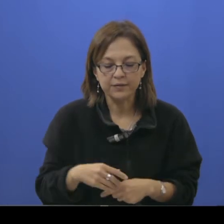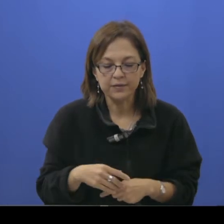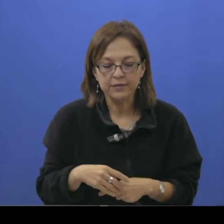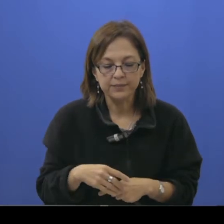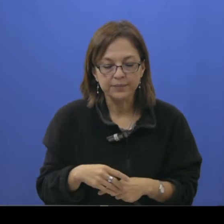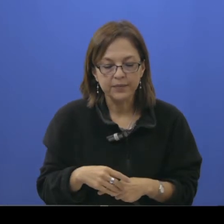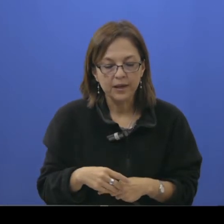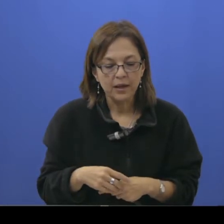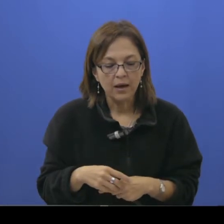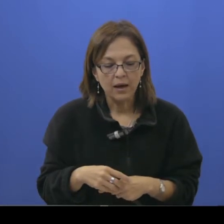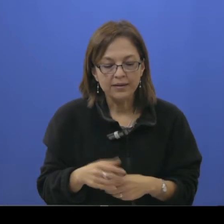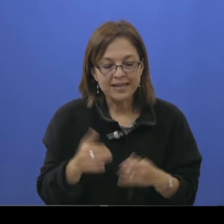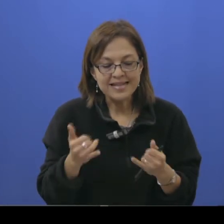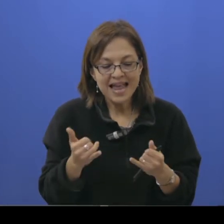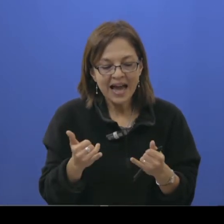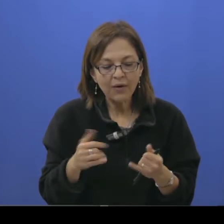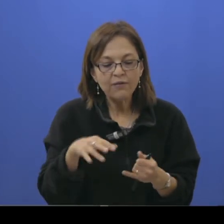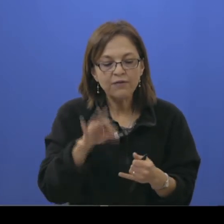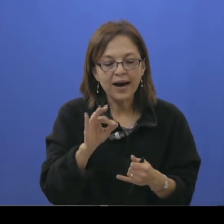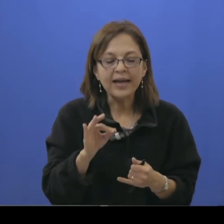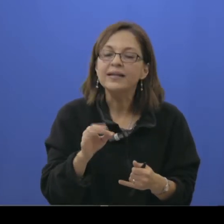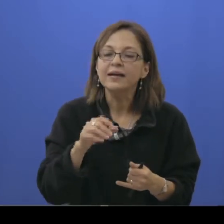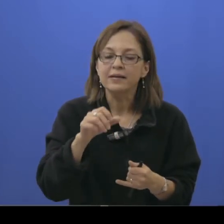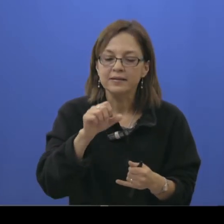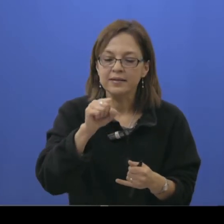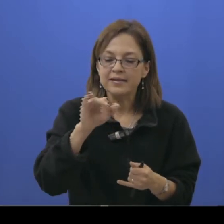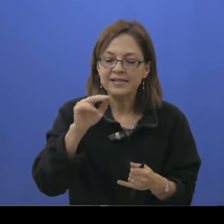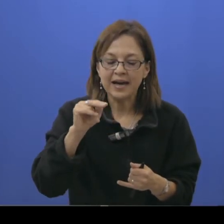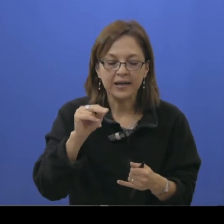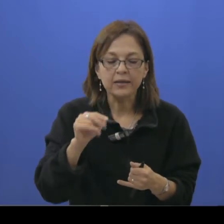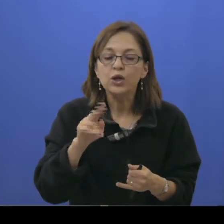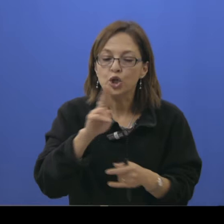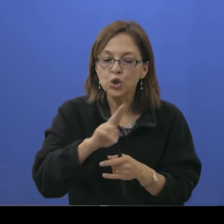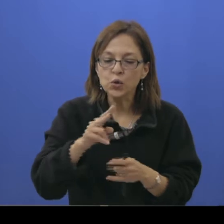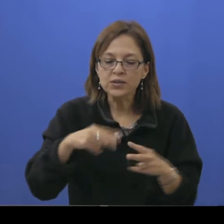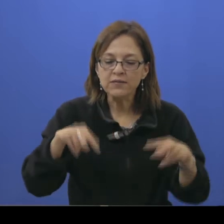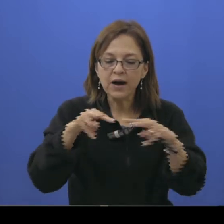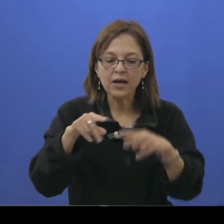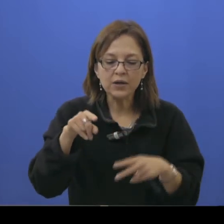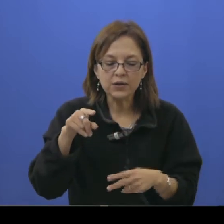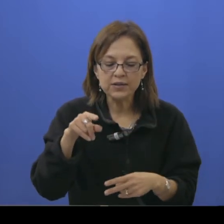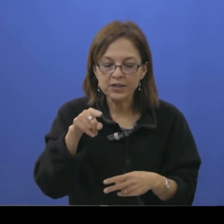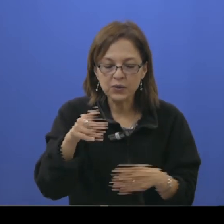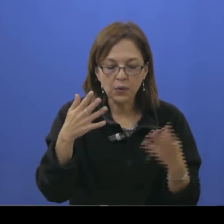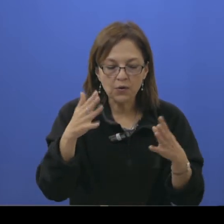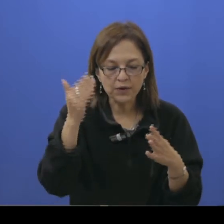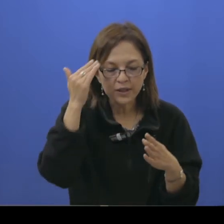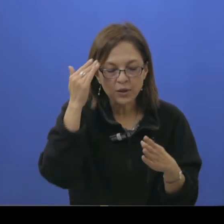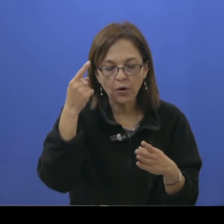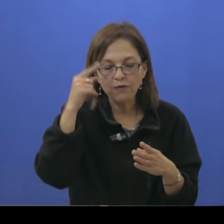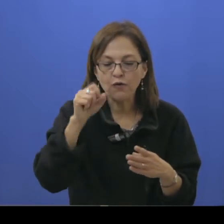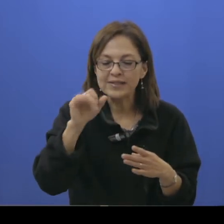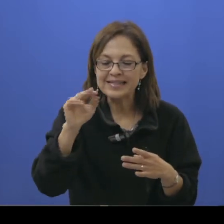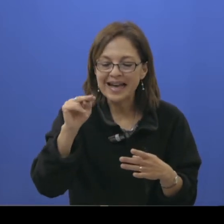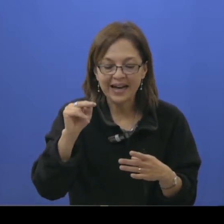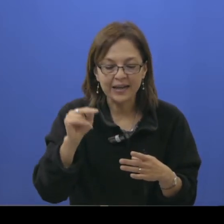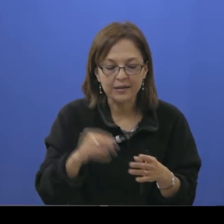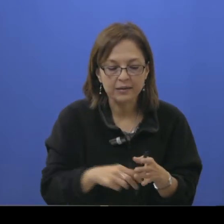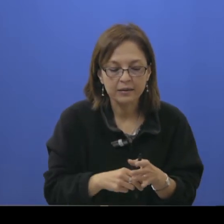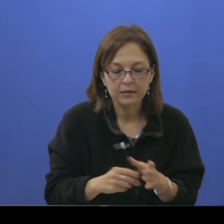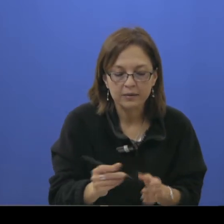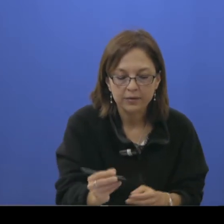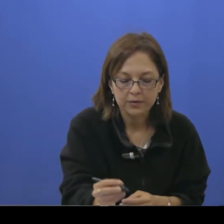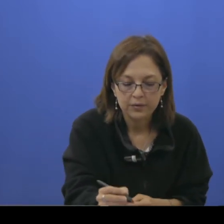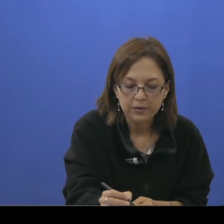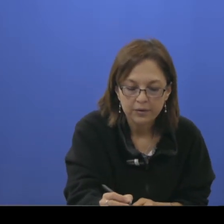graph. Then now find sine. Use the values that you already know for sine.